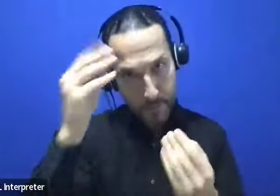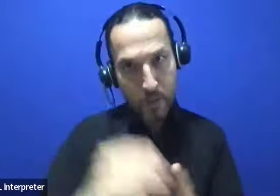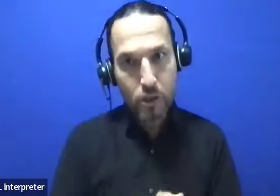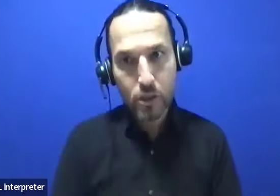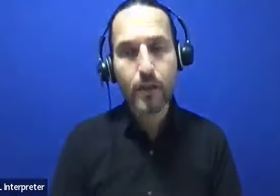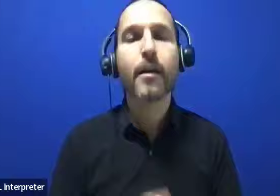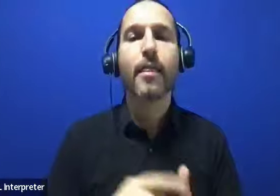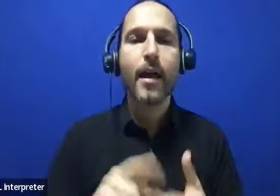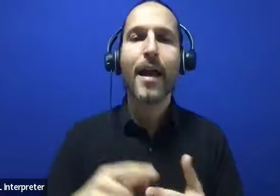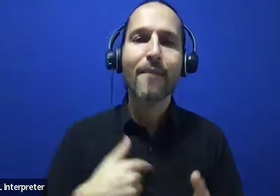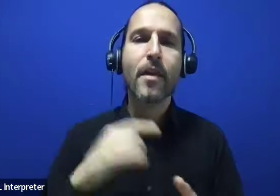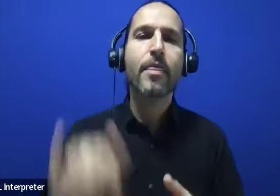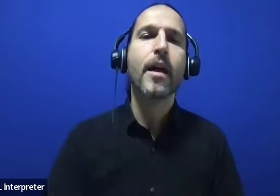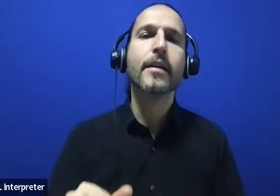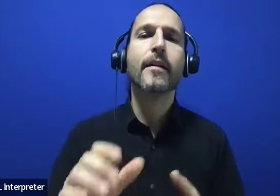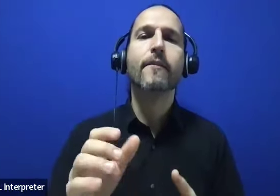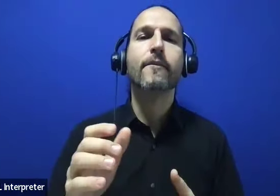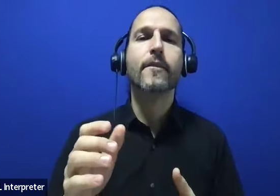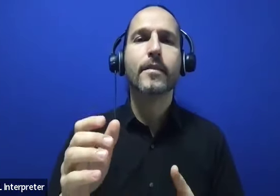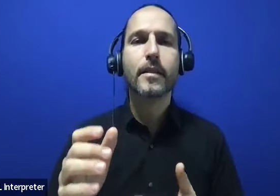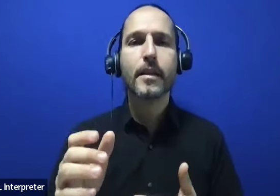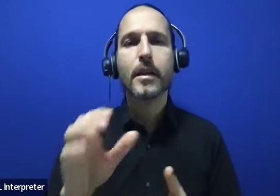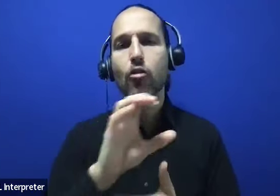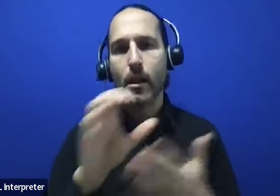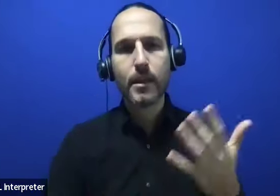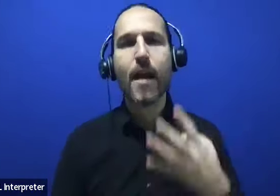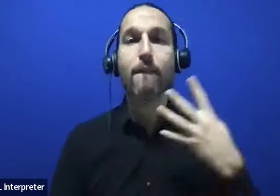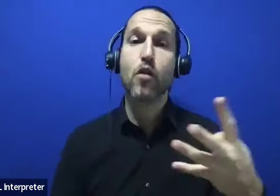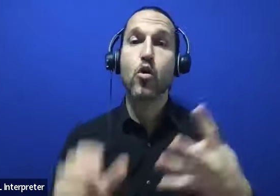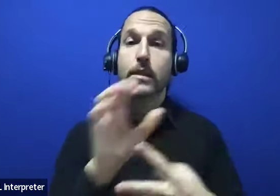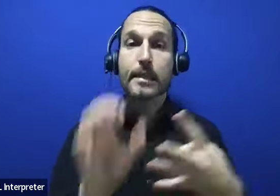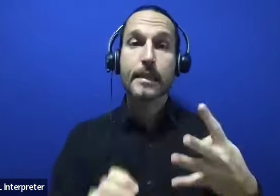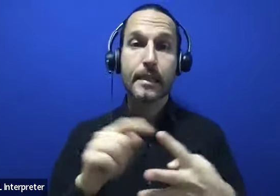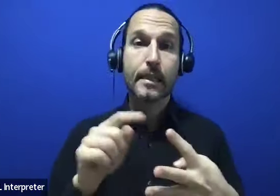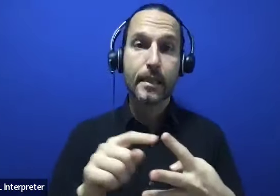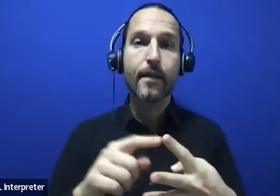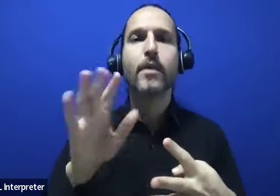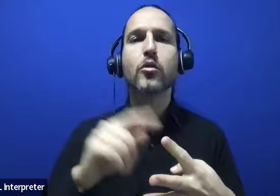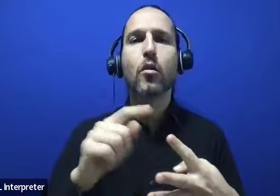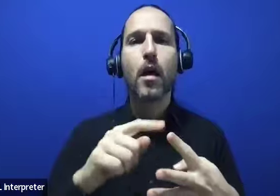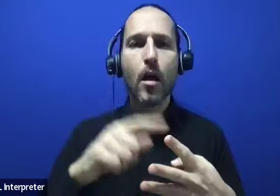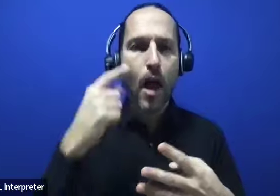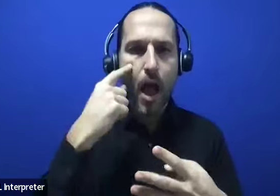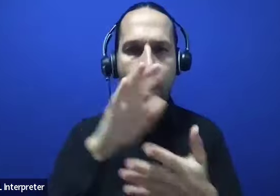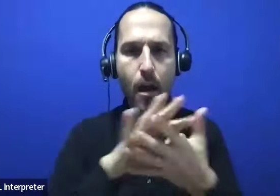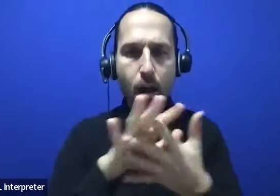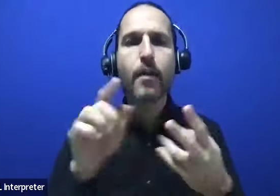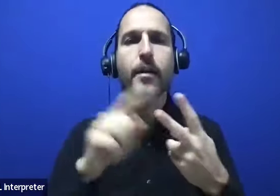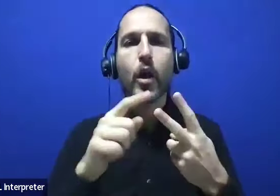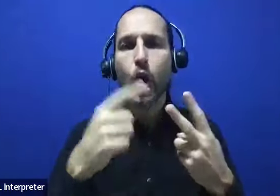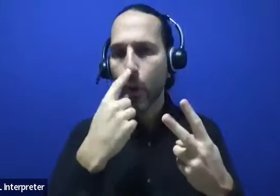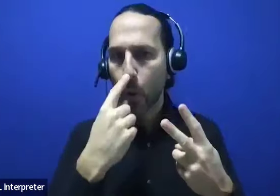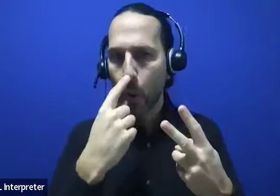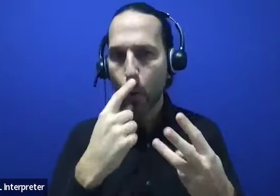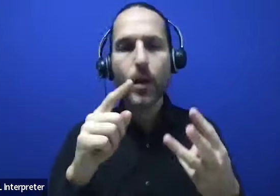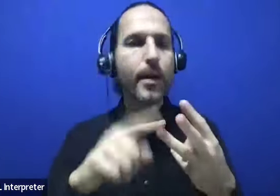their diagnostic criteria. So there are 4 C's. We already talked about coloboma. We talked about choanotropenia. We talked about the